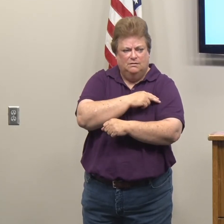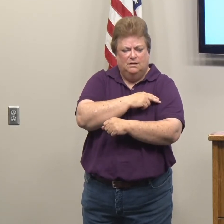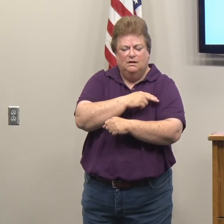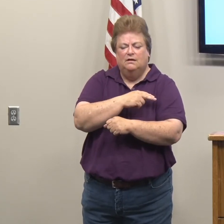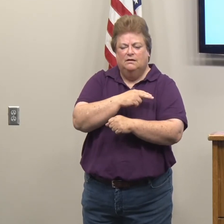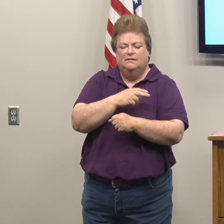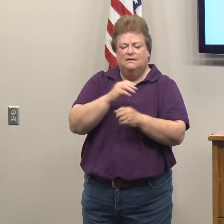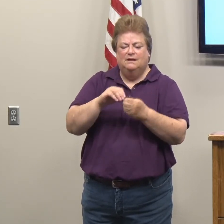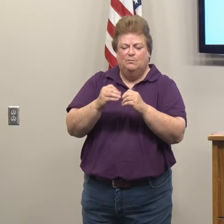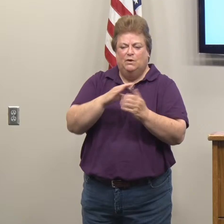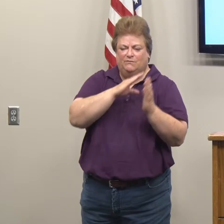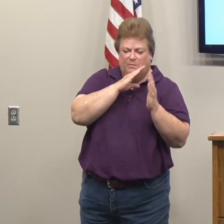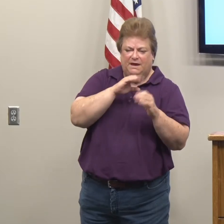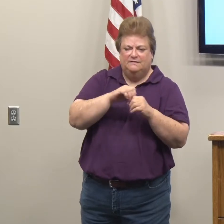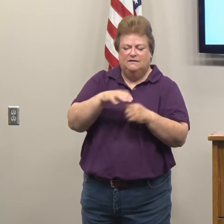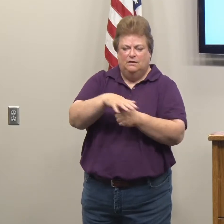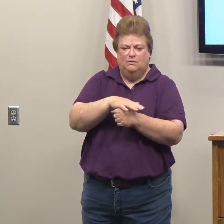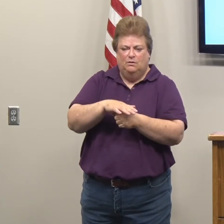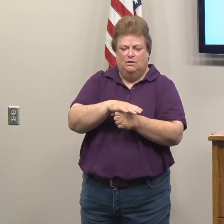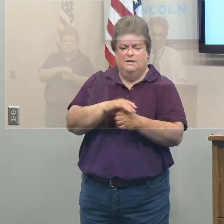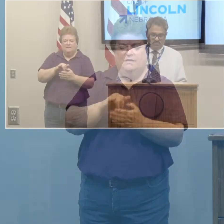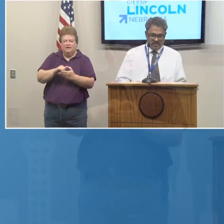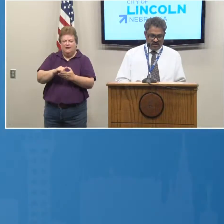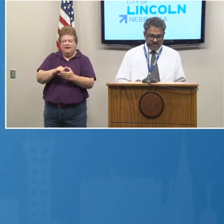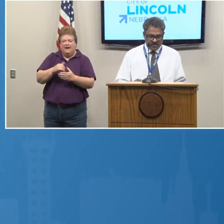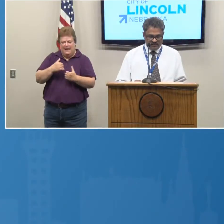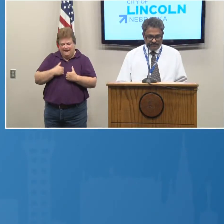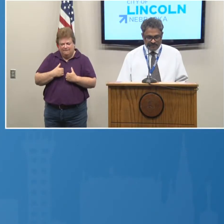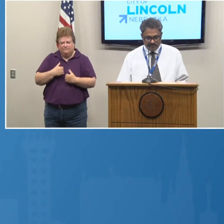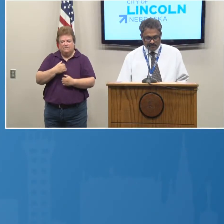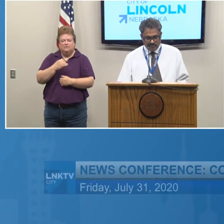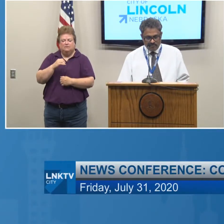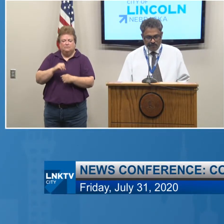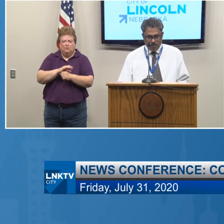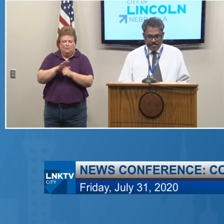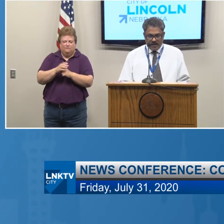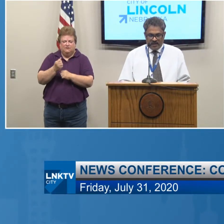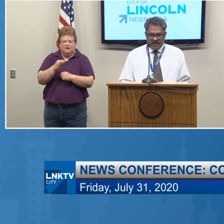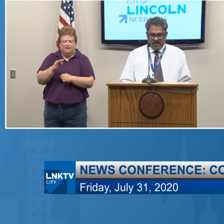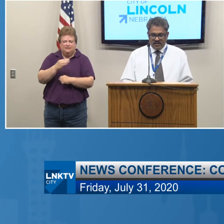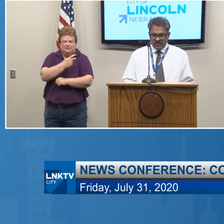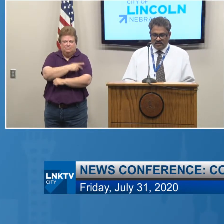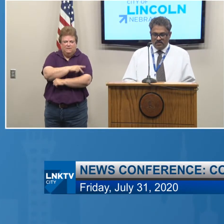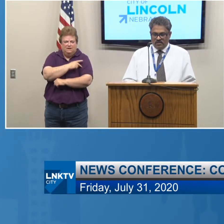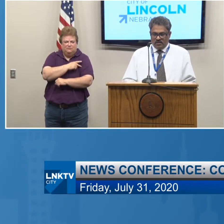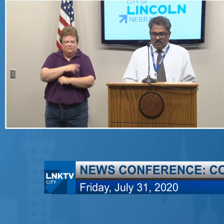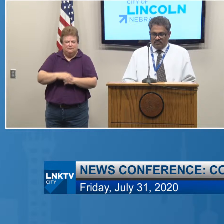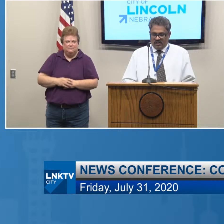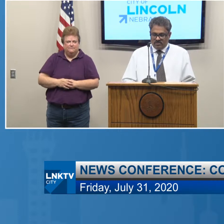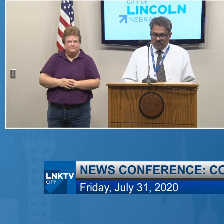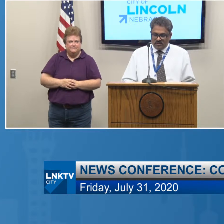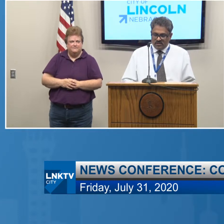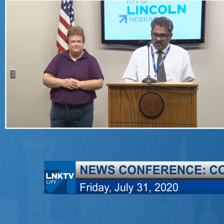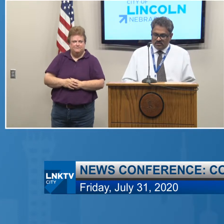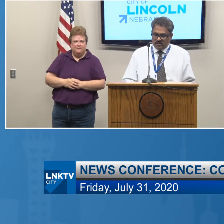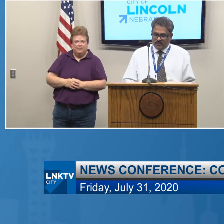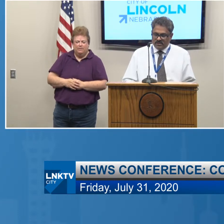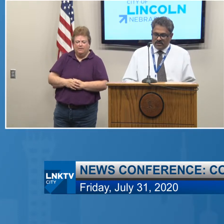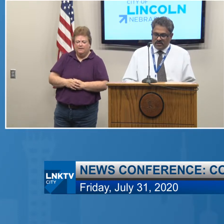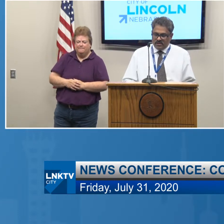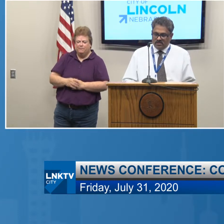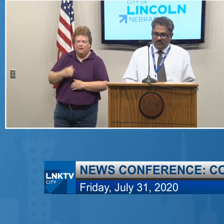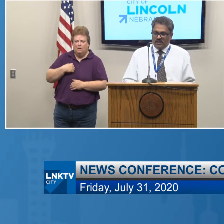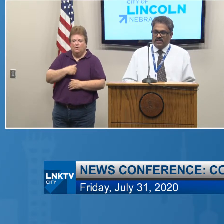beds in the local hospitals for use in COVID-19 patients. In addition, we have chosen to use